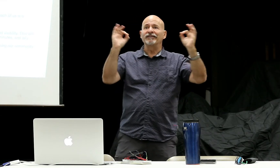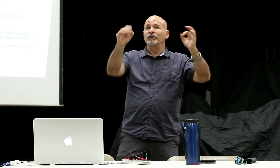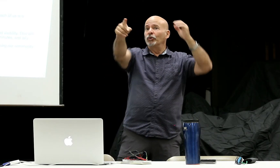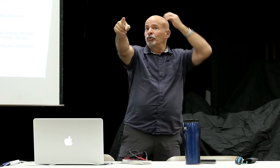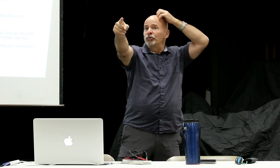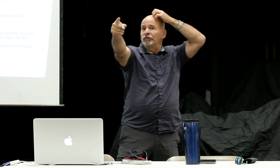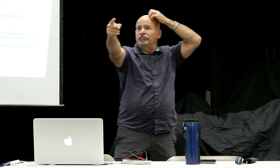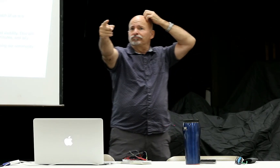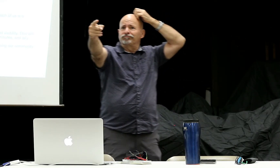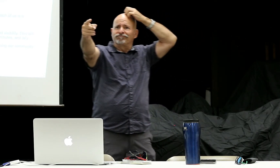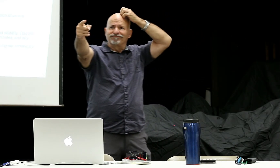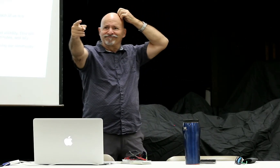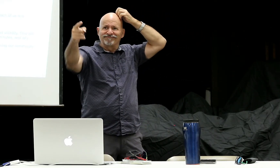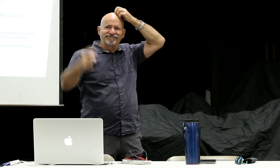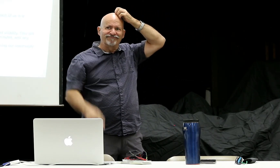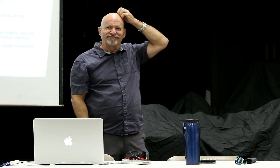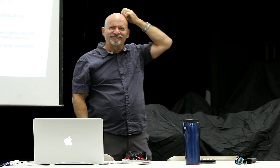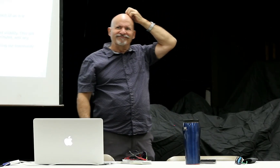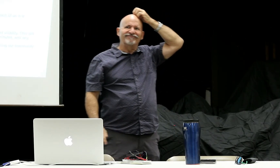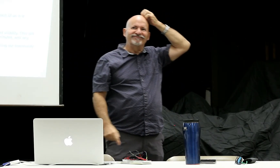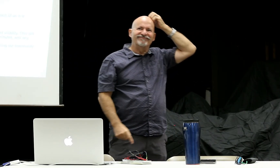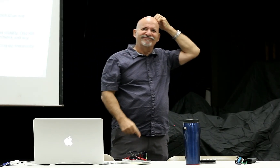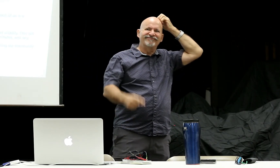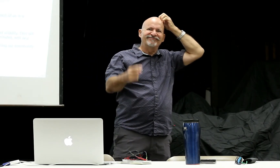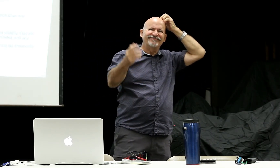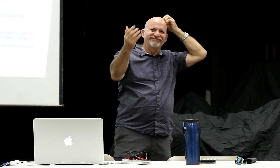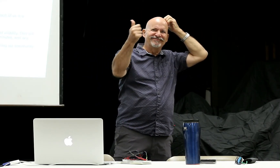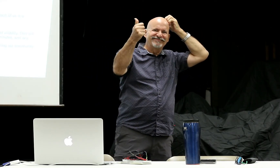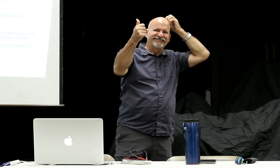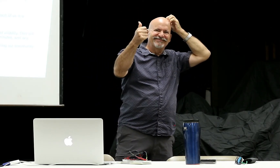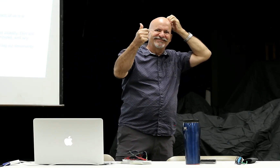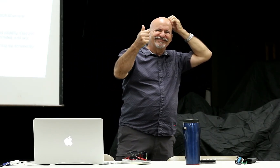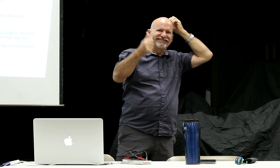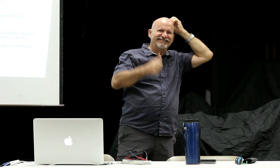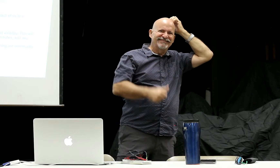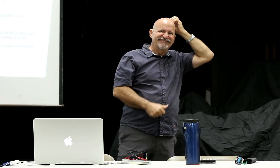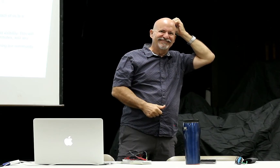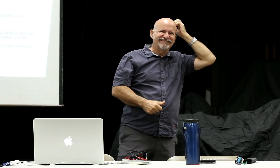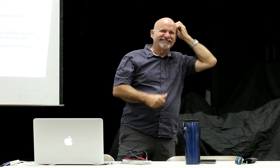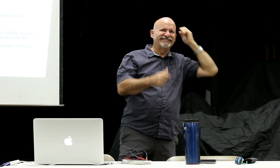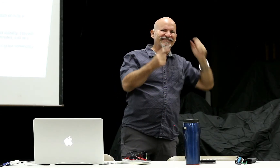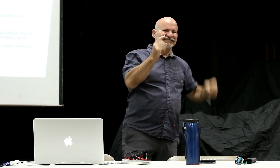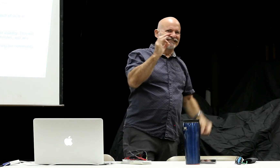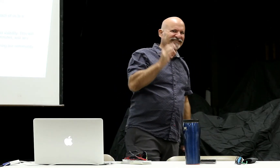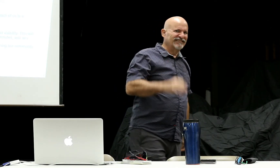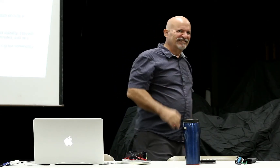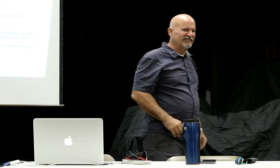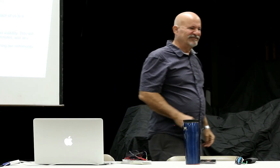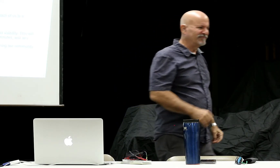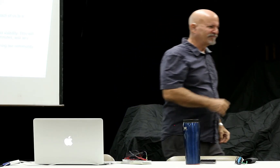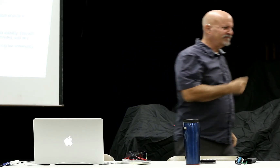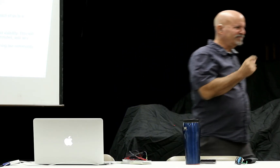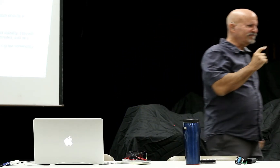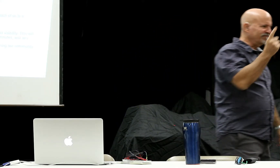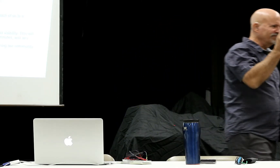their right, you know, they would think it was their right to not promote or support the use of sign language. But